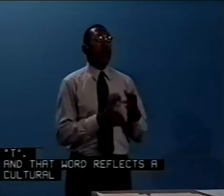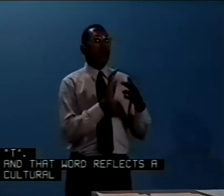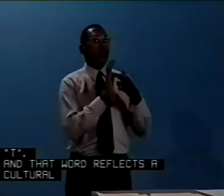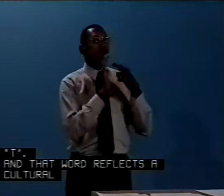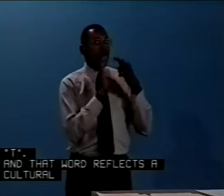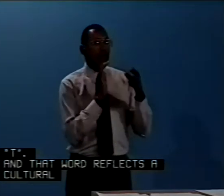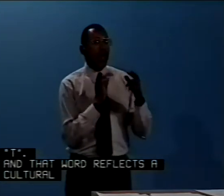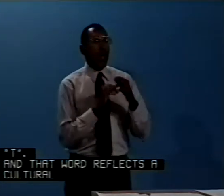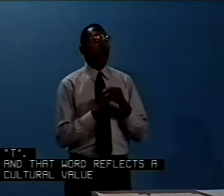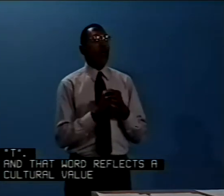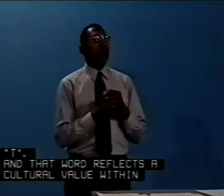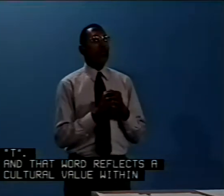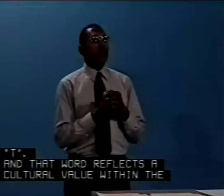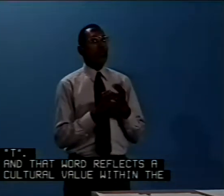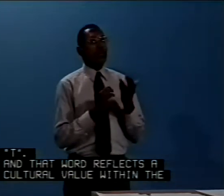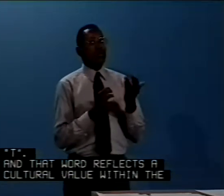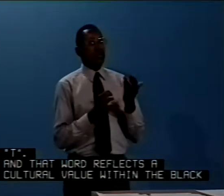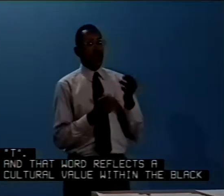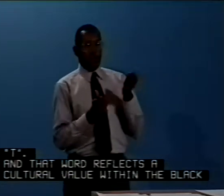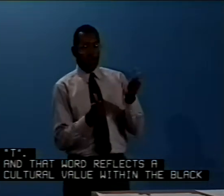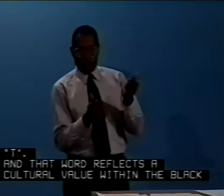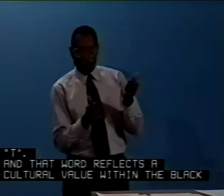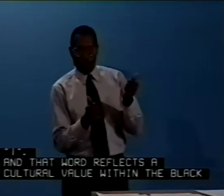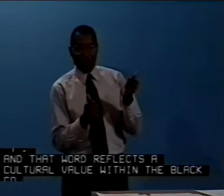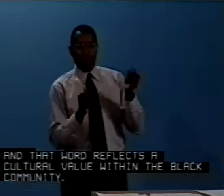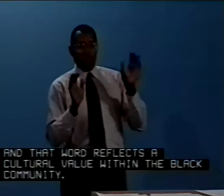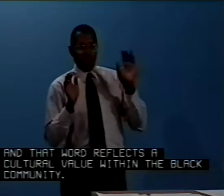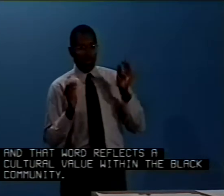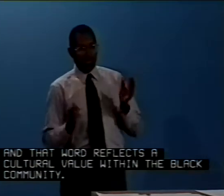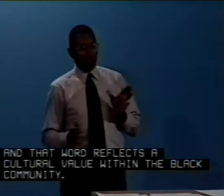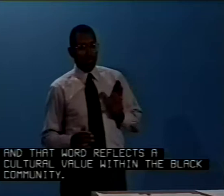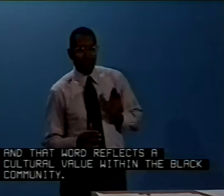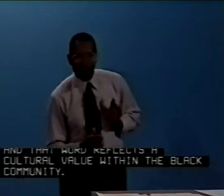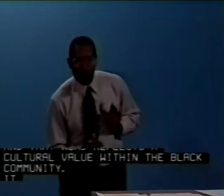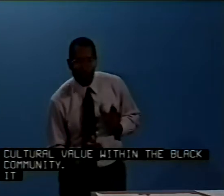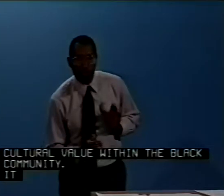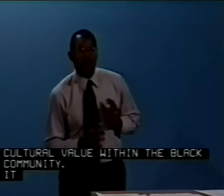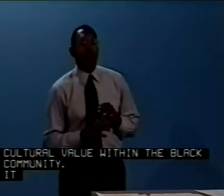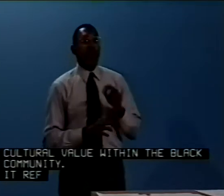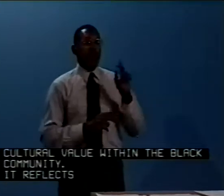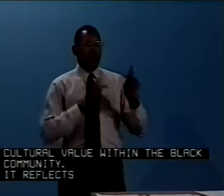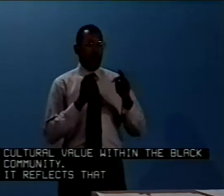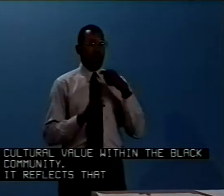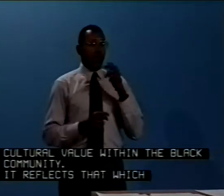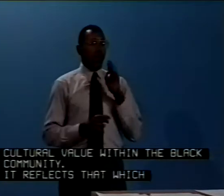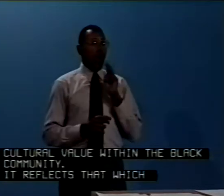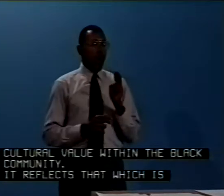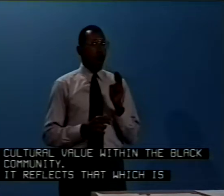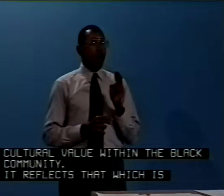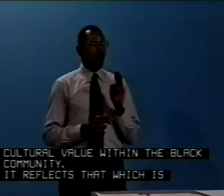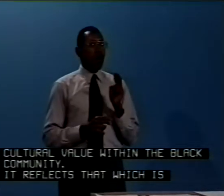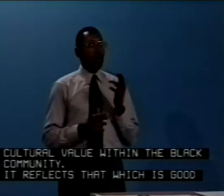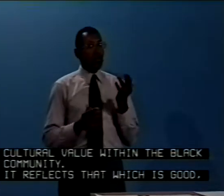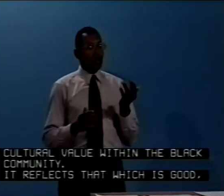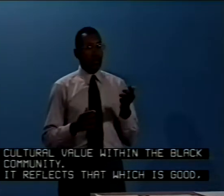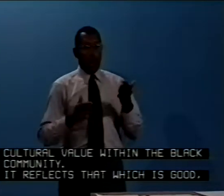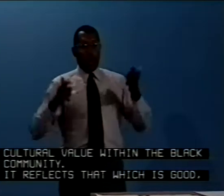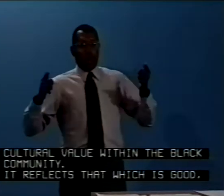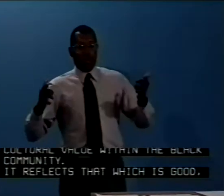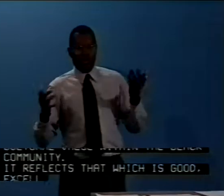community. It reflects that which is good, excellent, people who are a